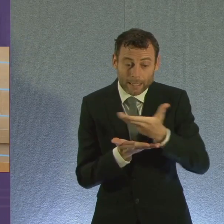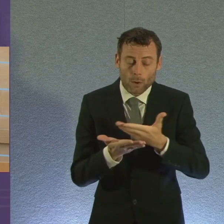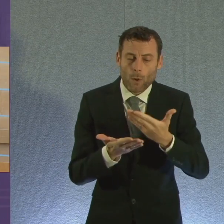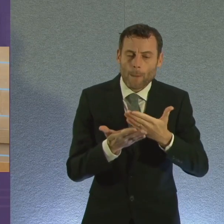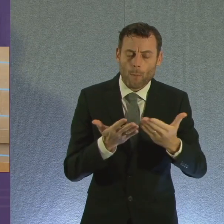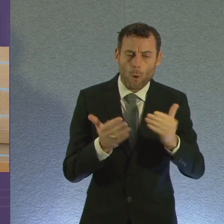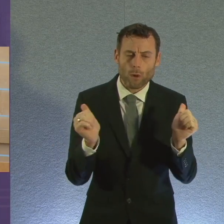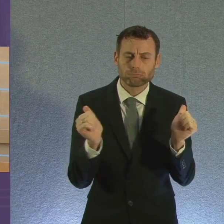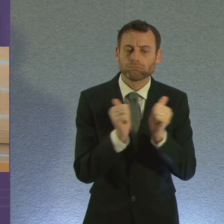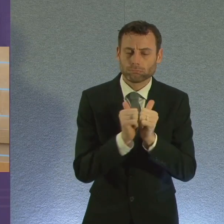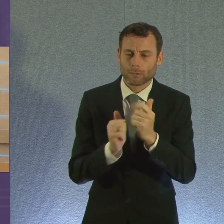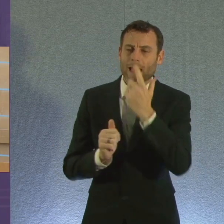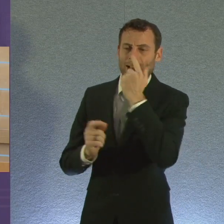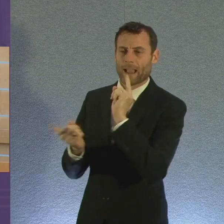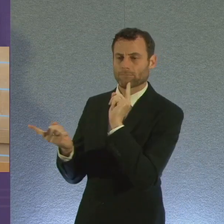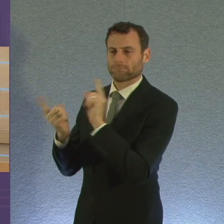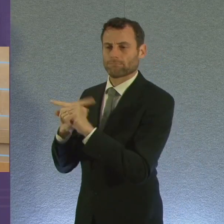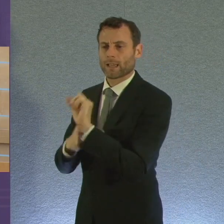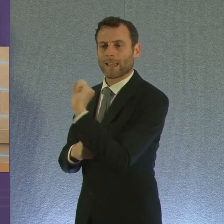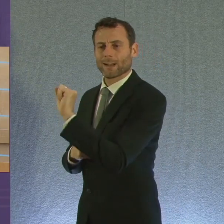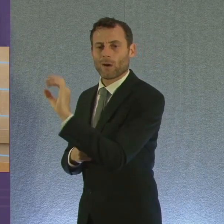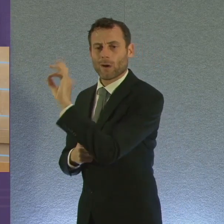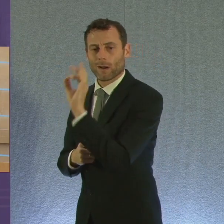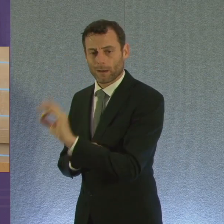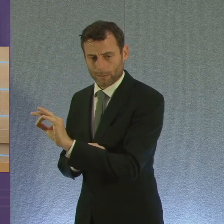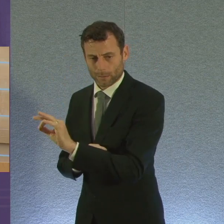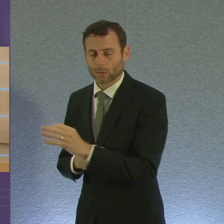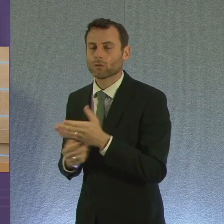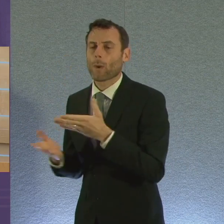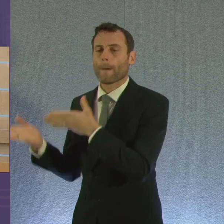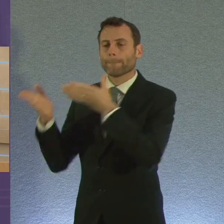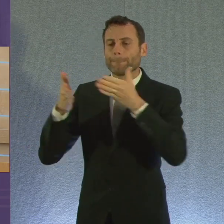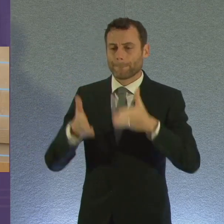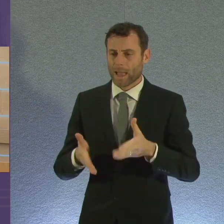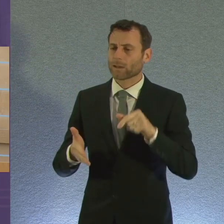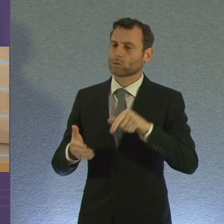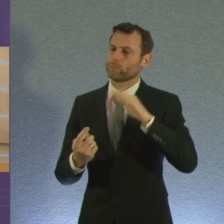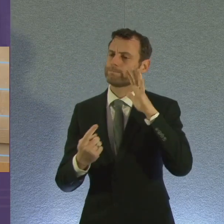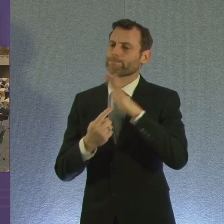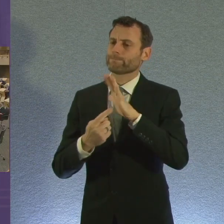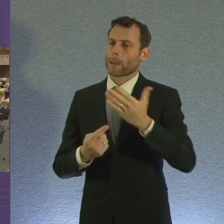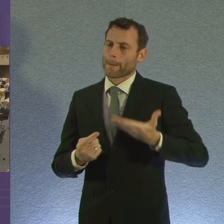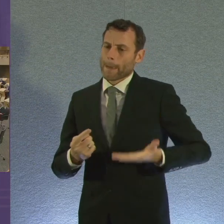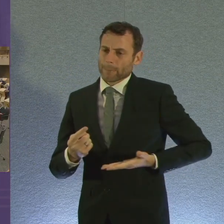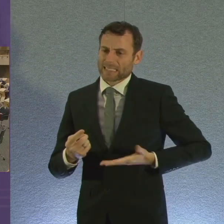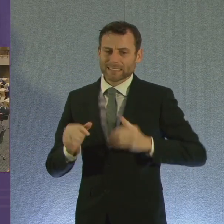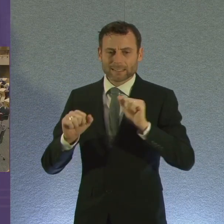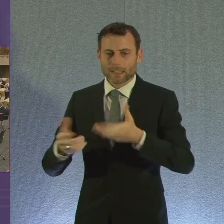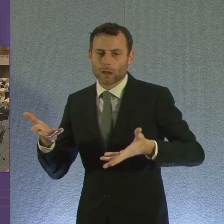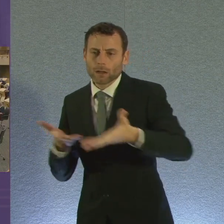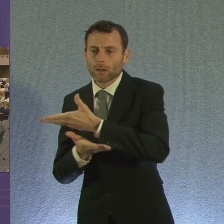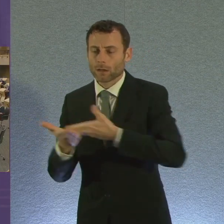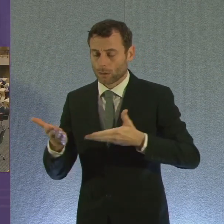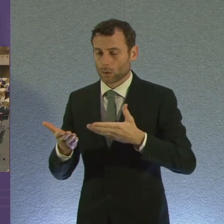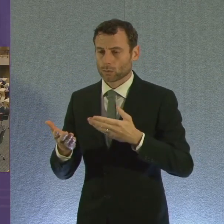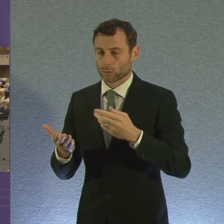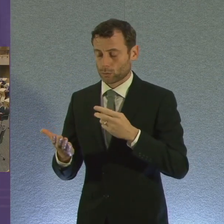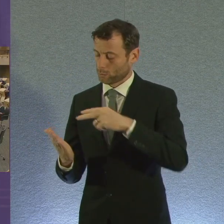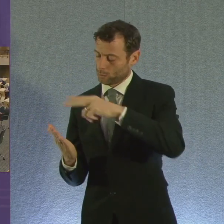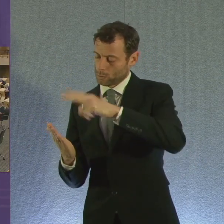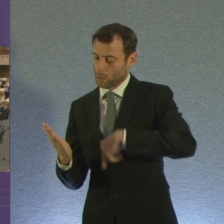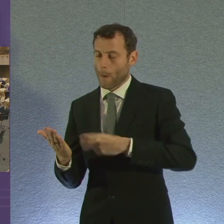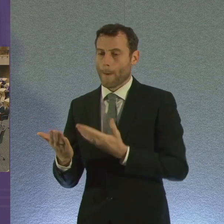Now, to resume business, this morning, the first item is consideration of motion 21369 in the name of